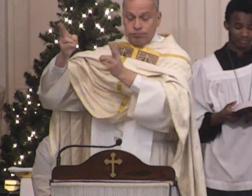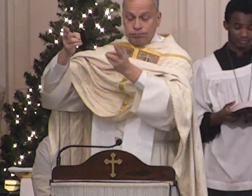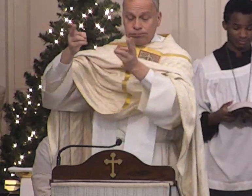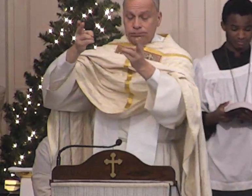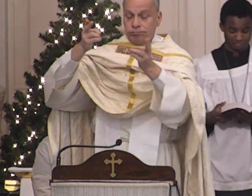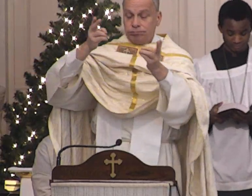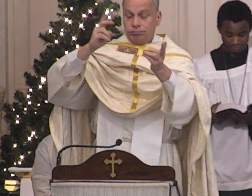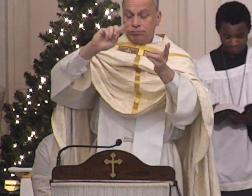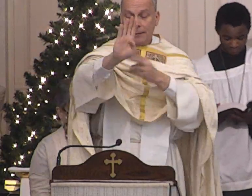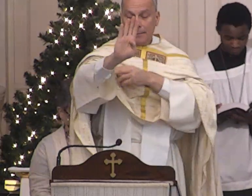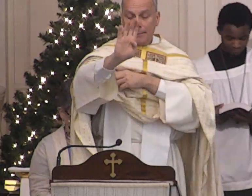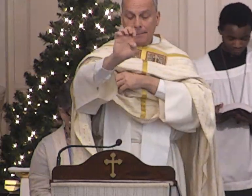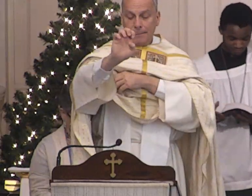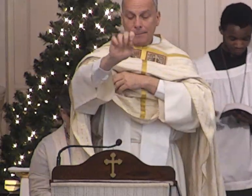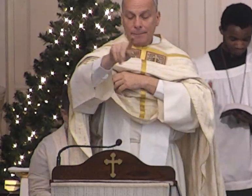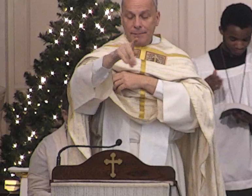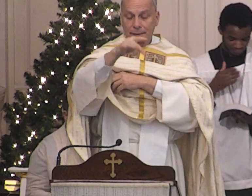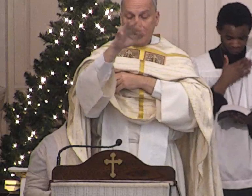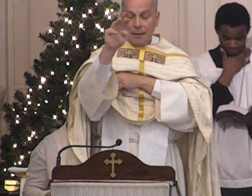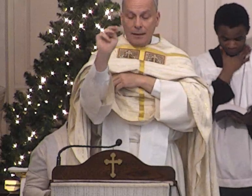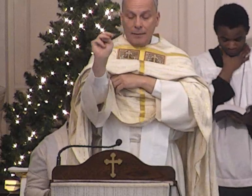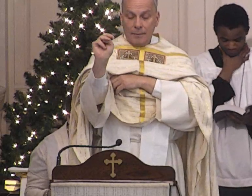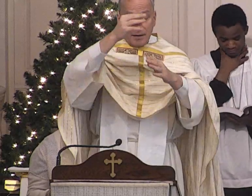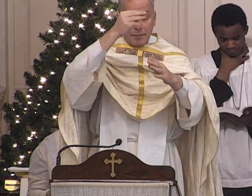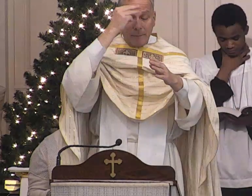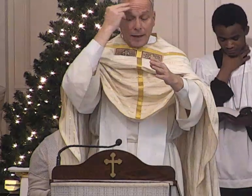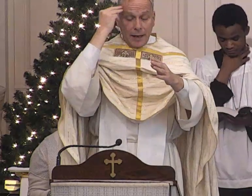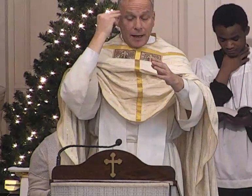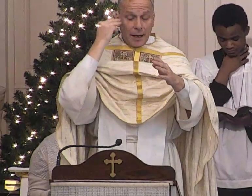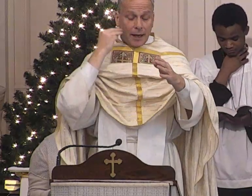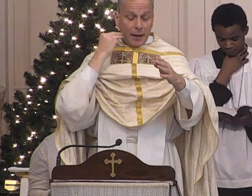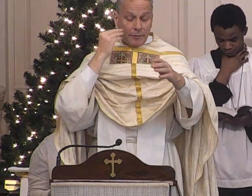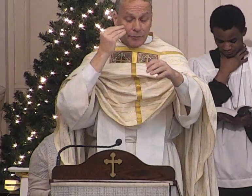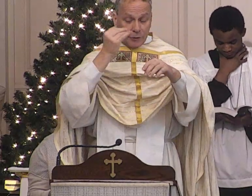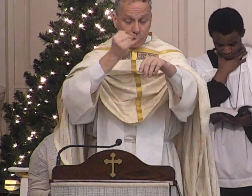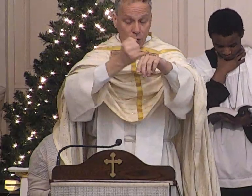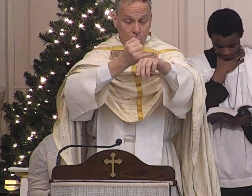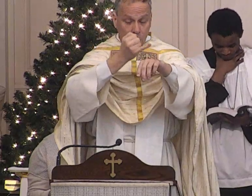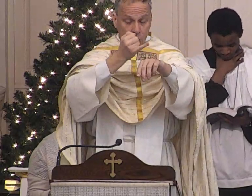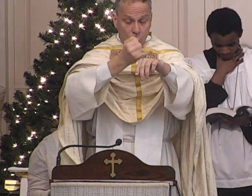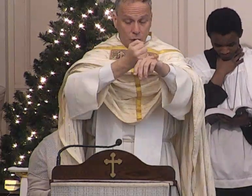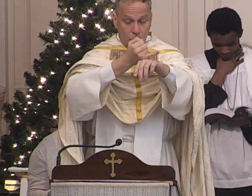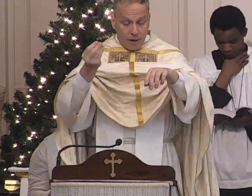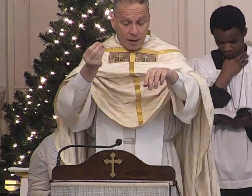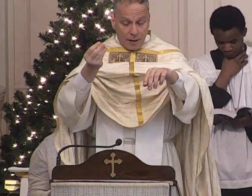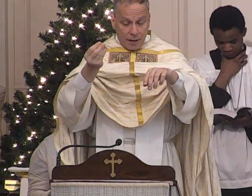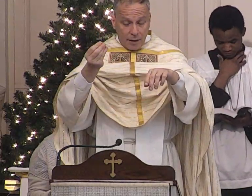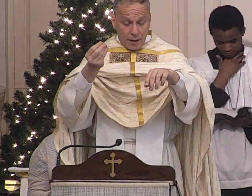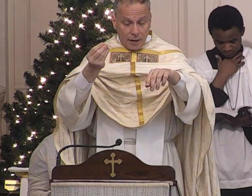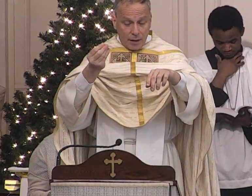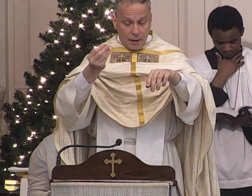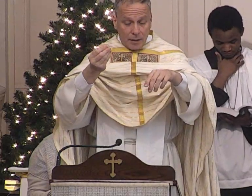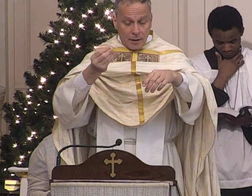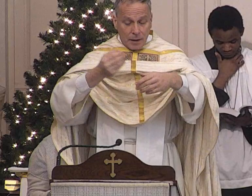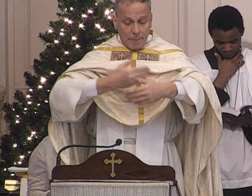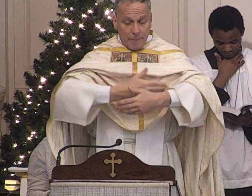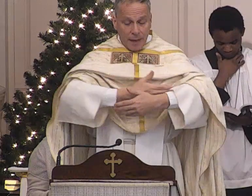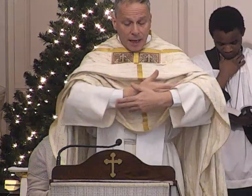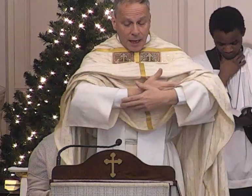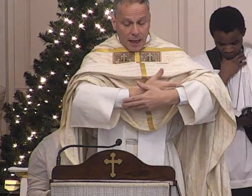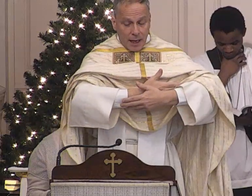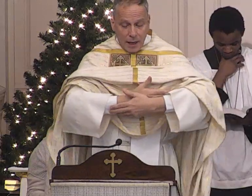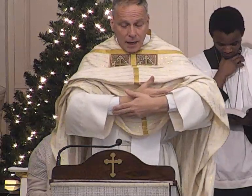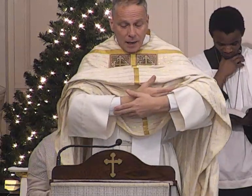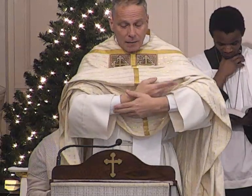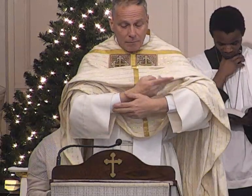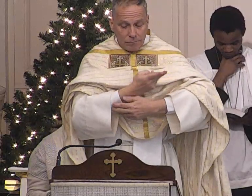The shepherds went in haste to Bethlehem and found Mary and Joseph